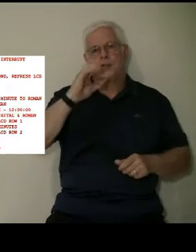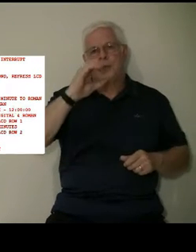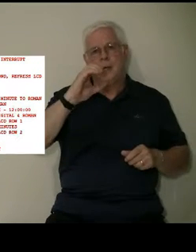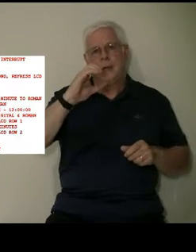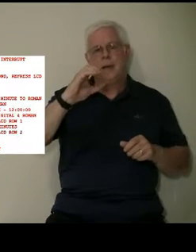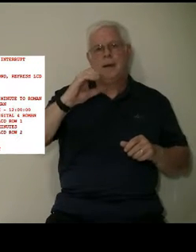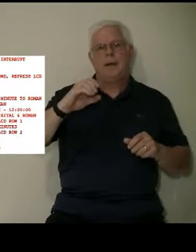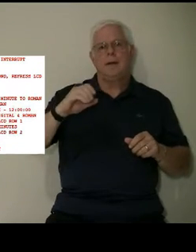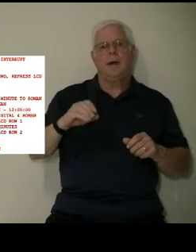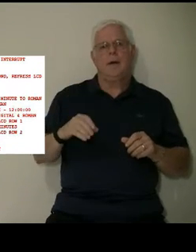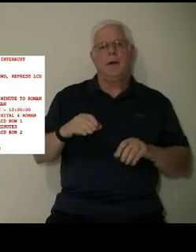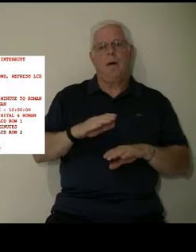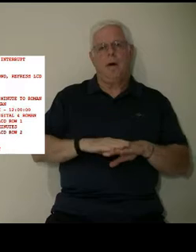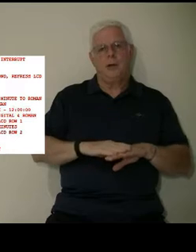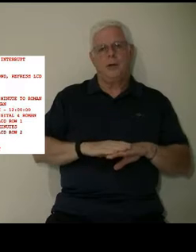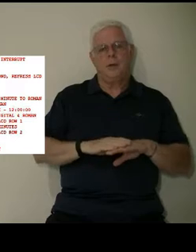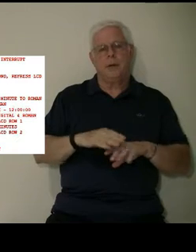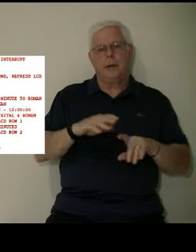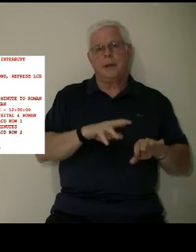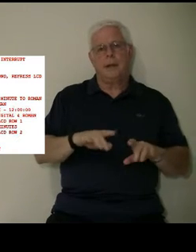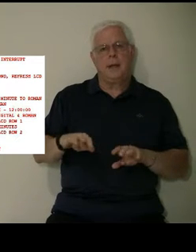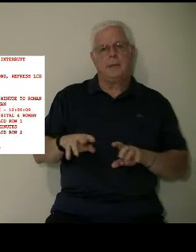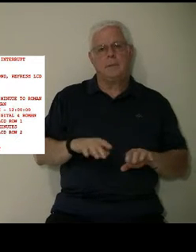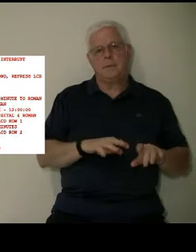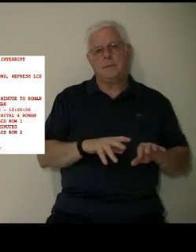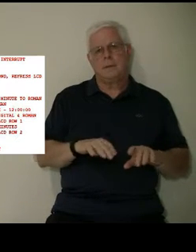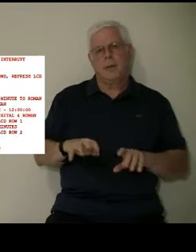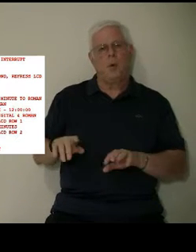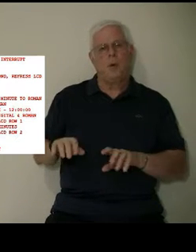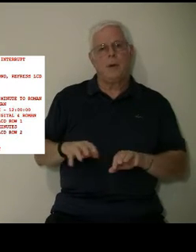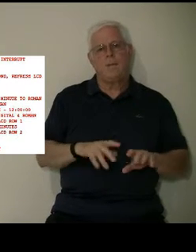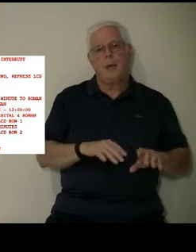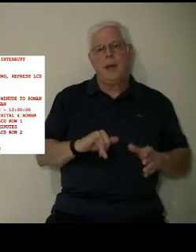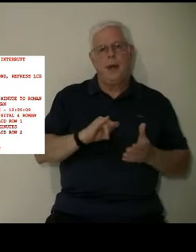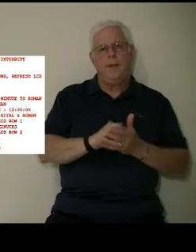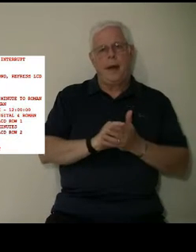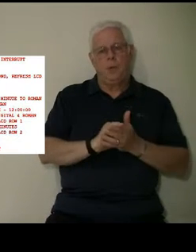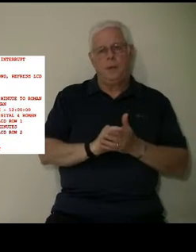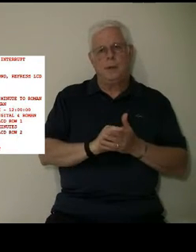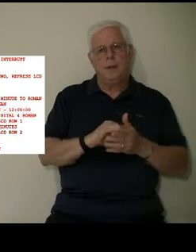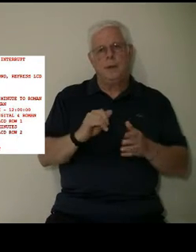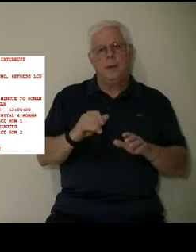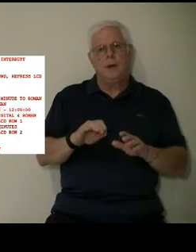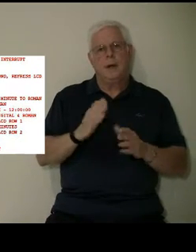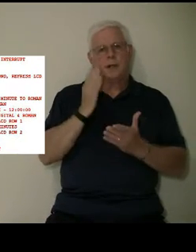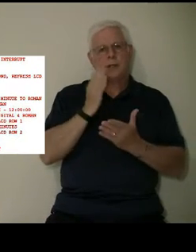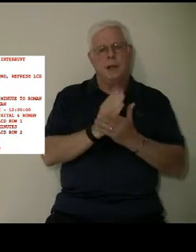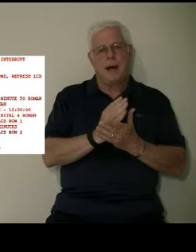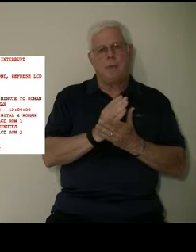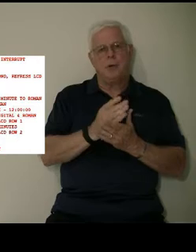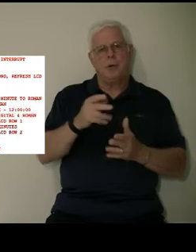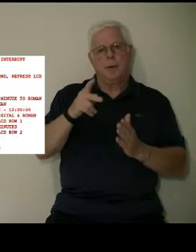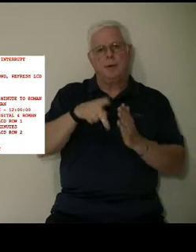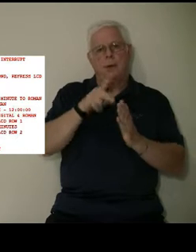C on your keyboard, and that will stop your